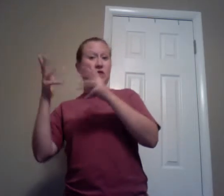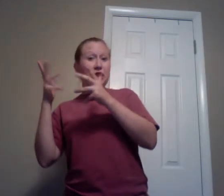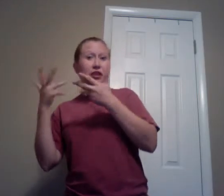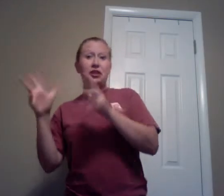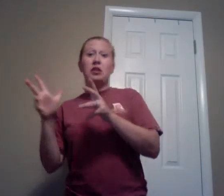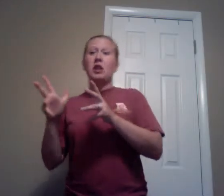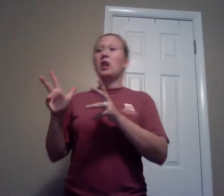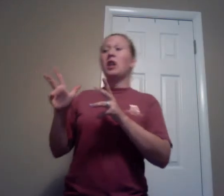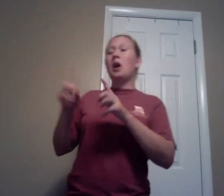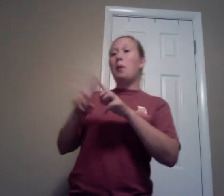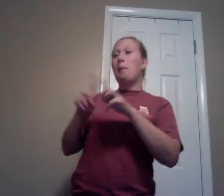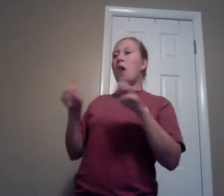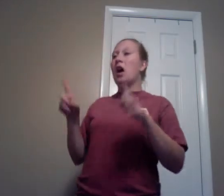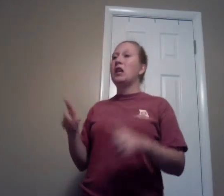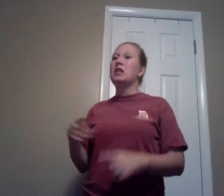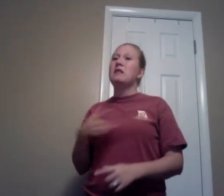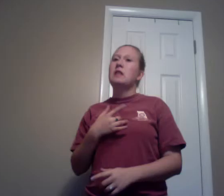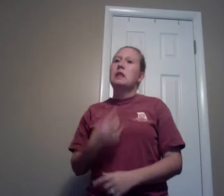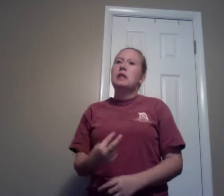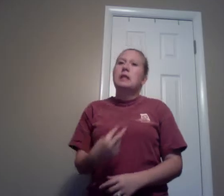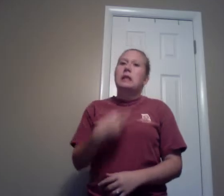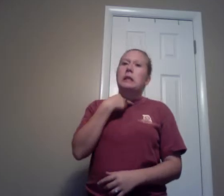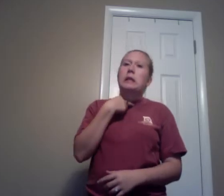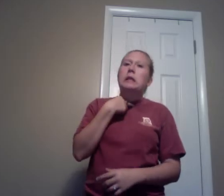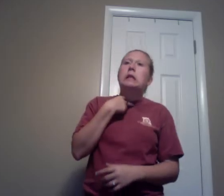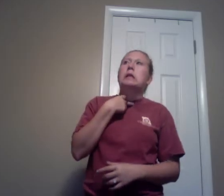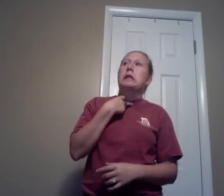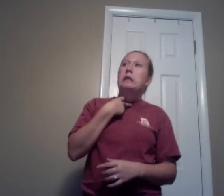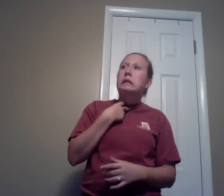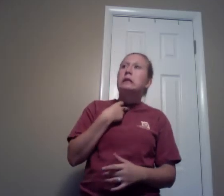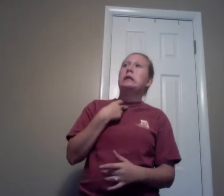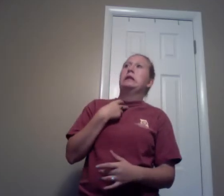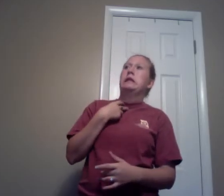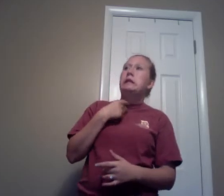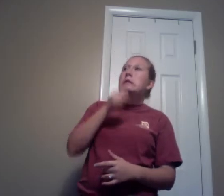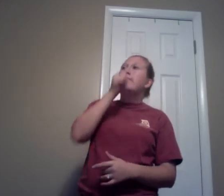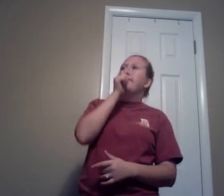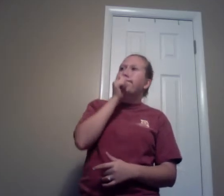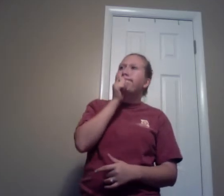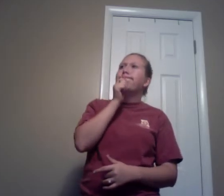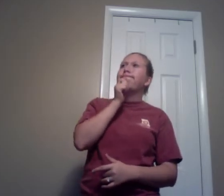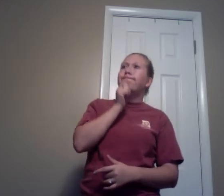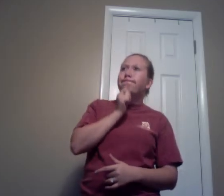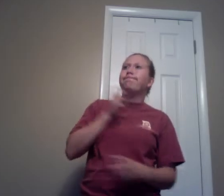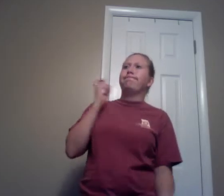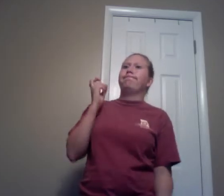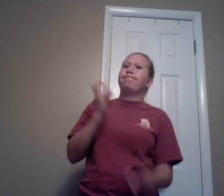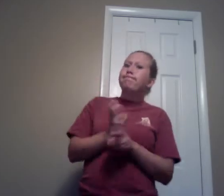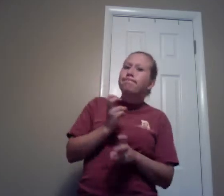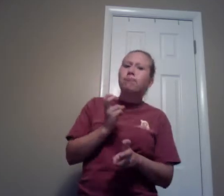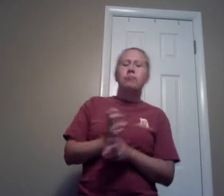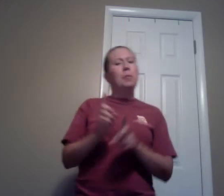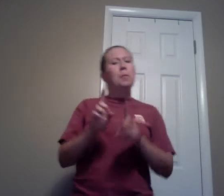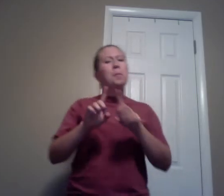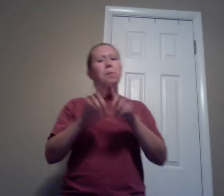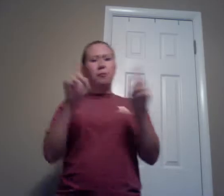they sometimes can feel discouraged. It feels like a lot to do. just remember, the end goal is to have your